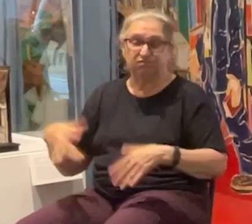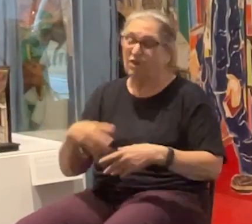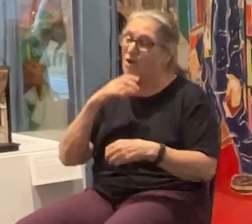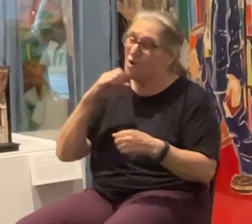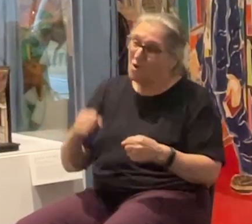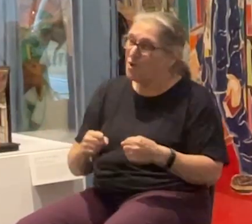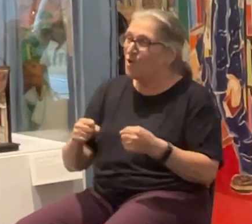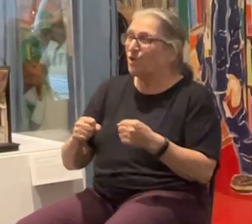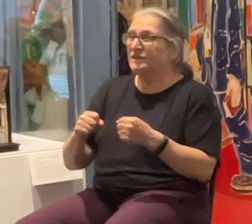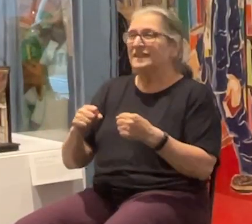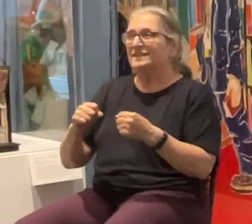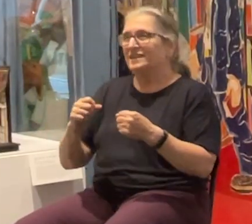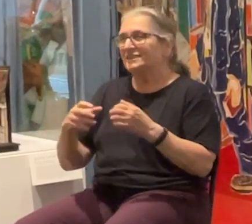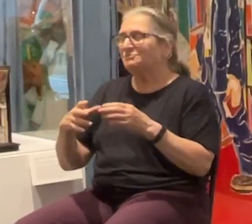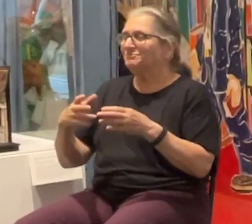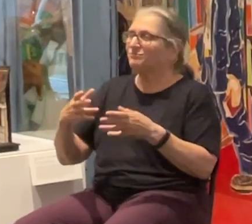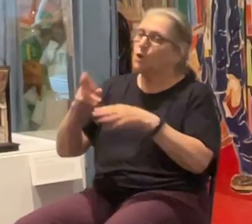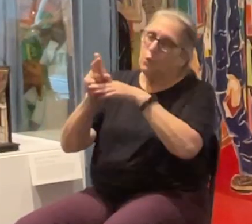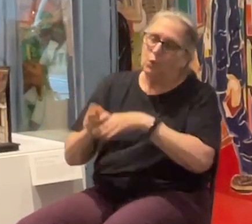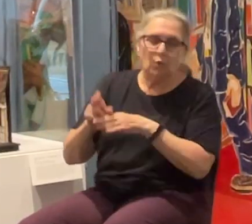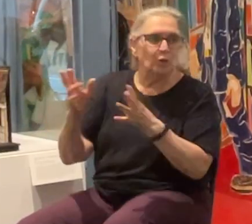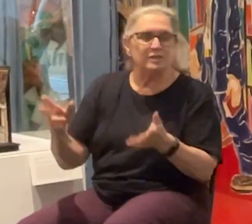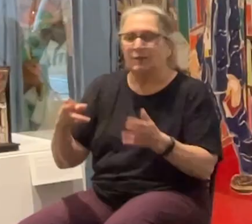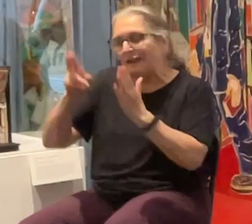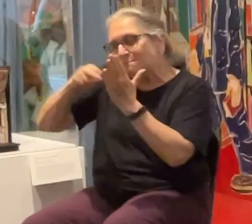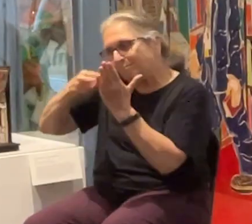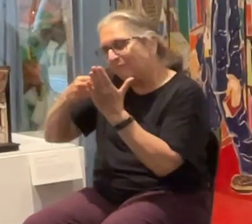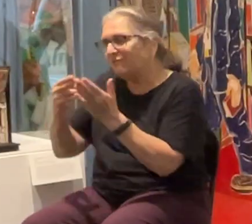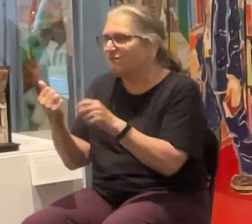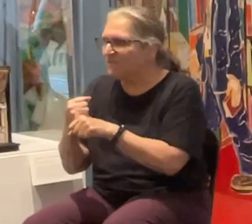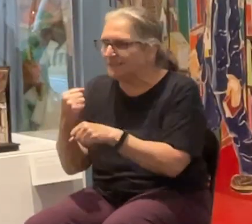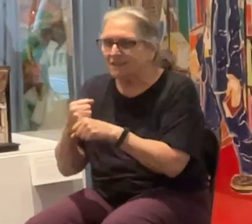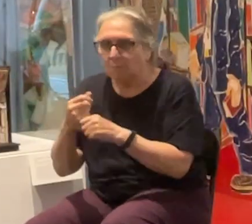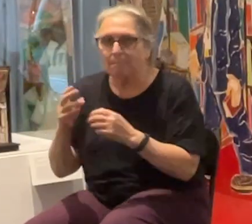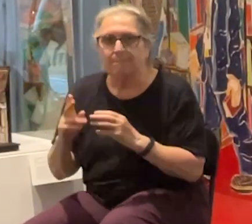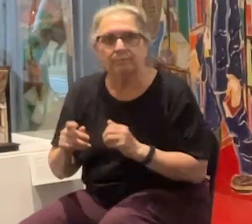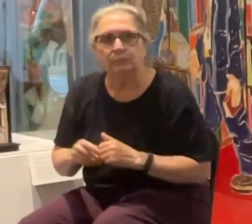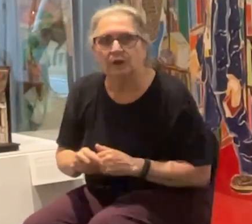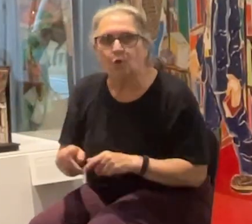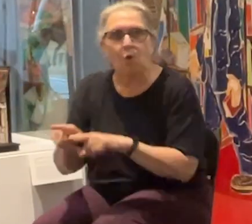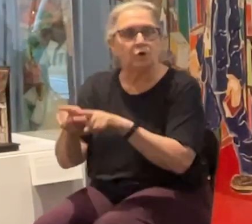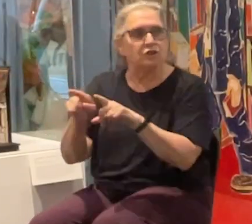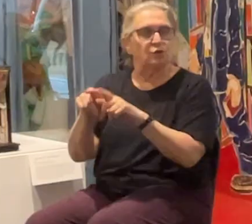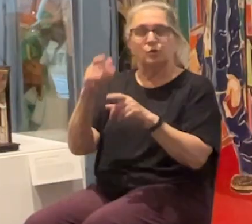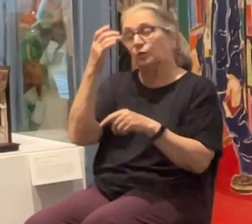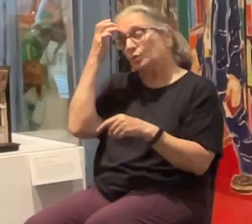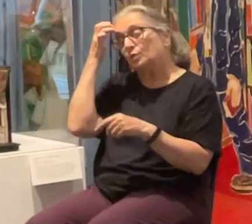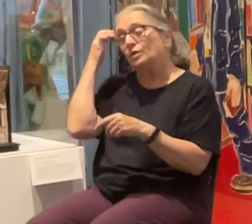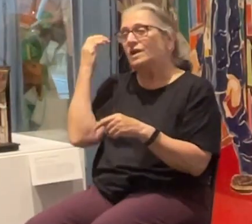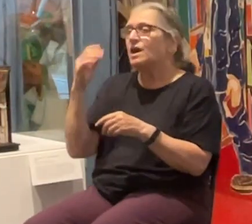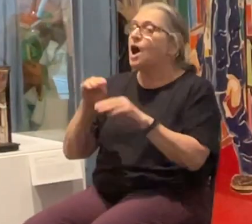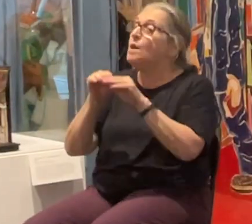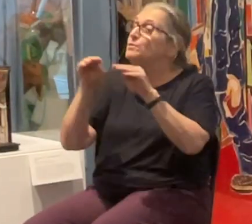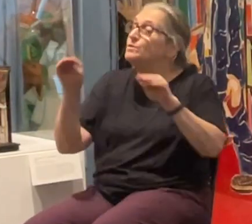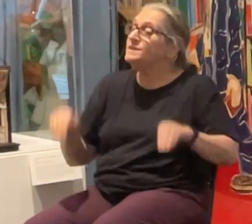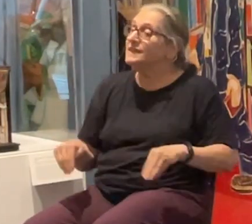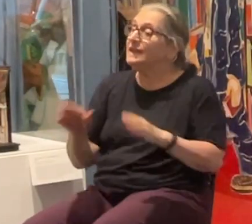worn and so that was also a big part of it. And also imagine what a museum bookstore meant